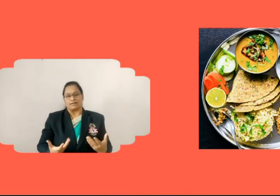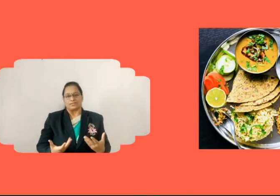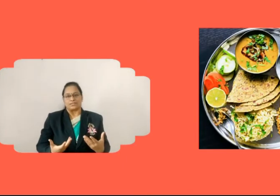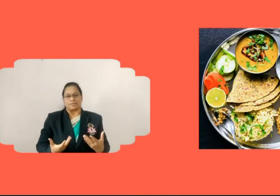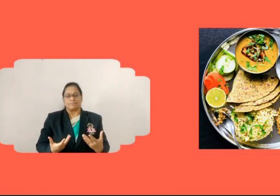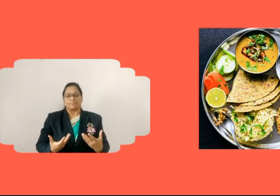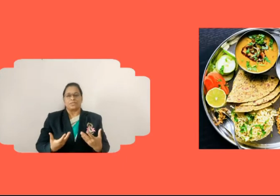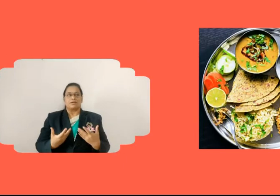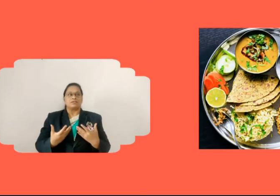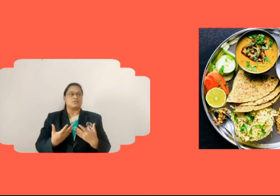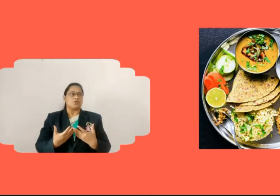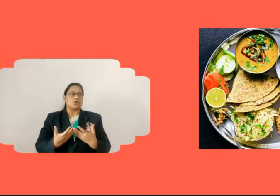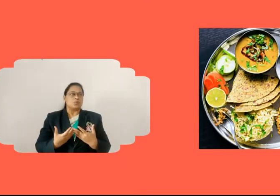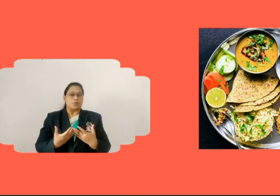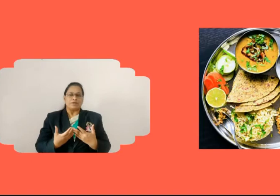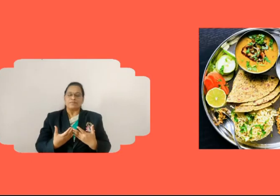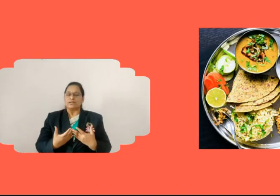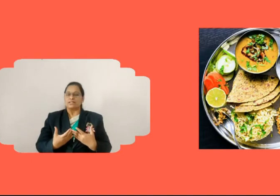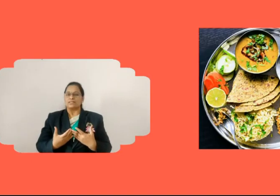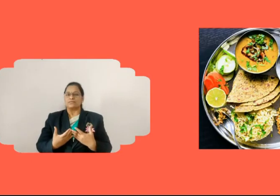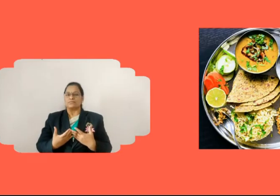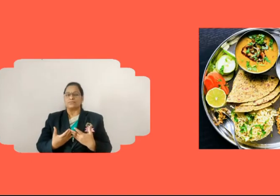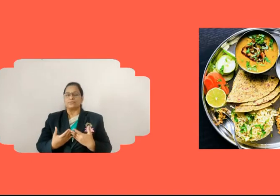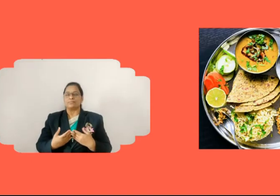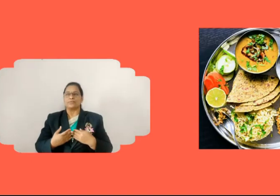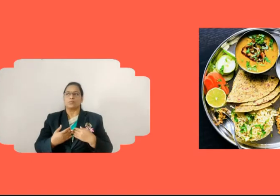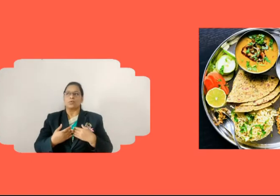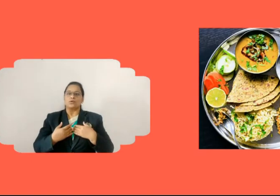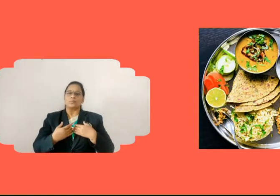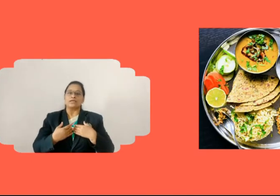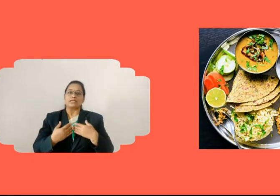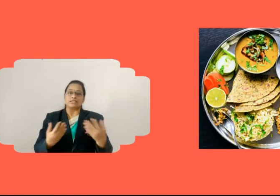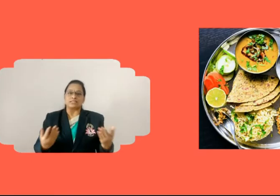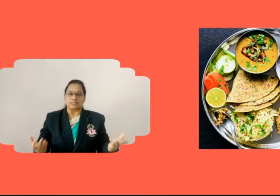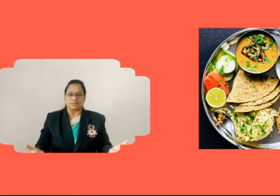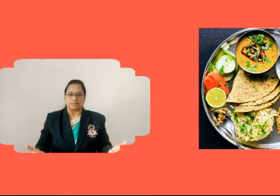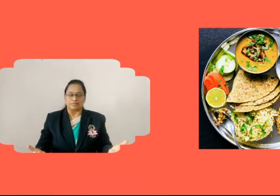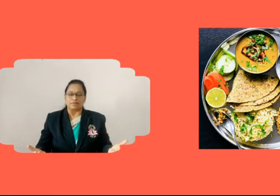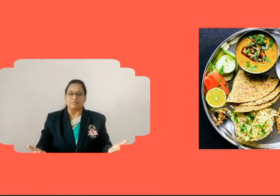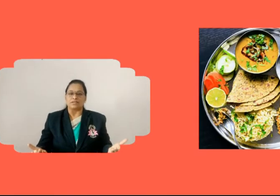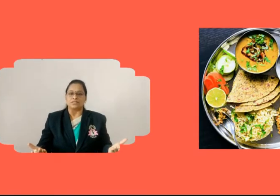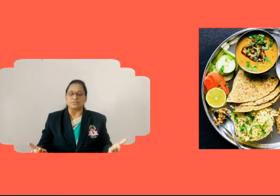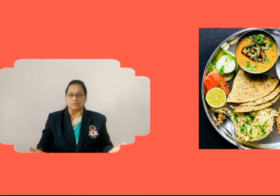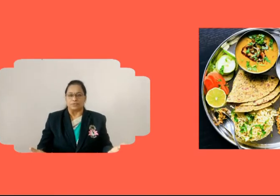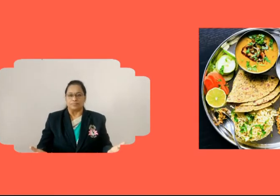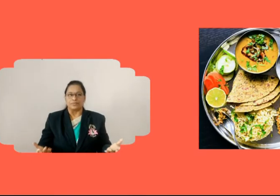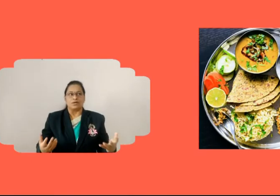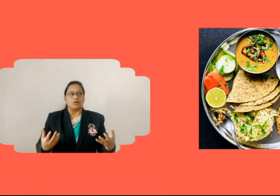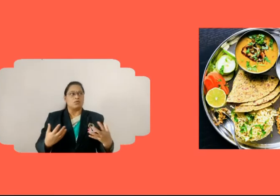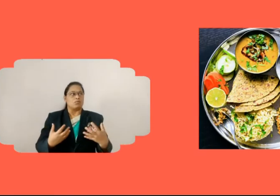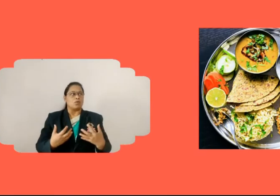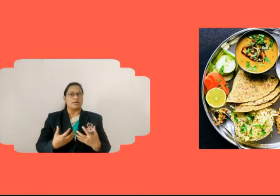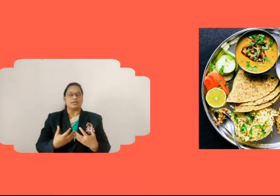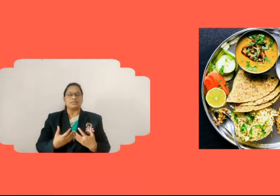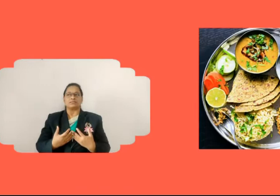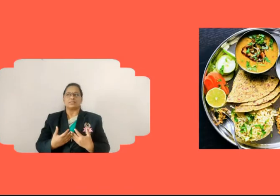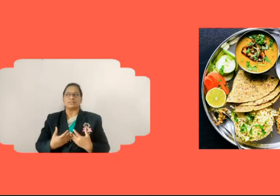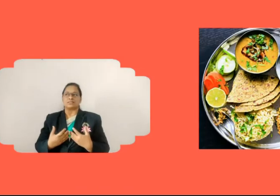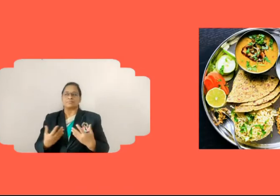energy. So when we are eating food, what do we eat? When we eat food, what is such a